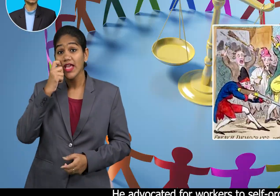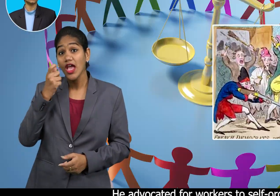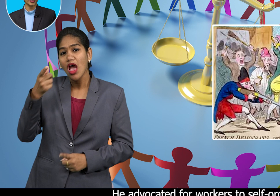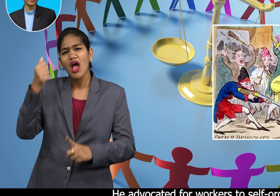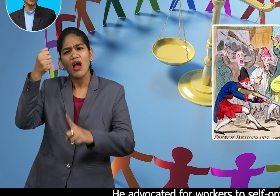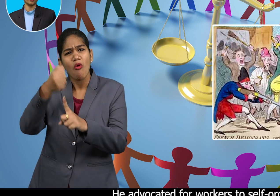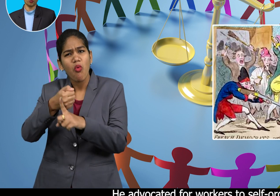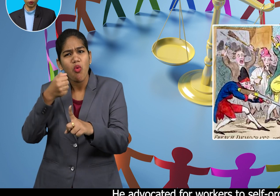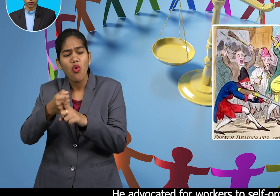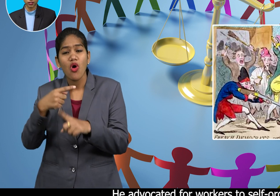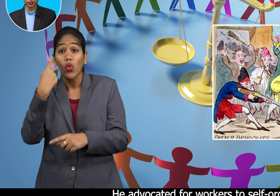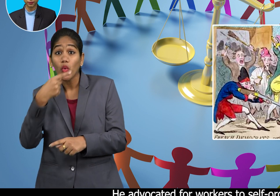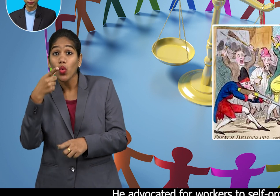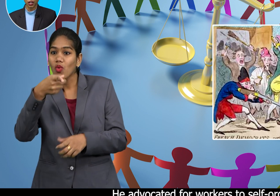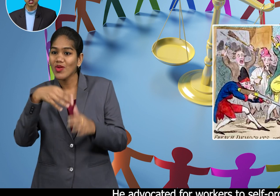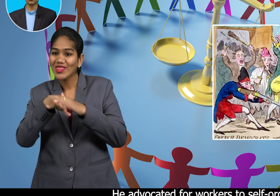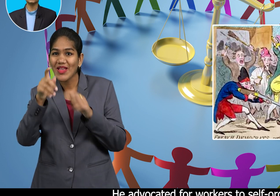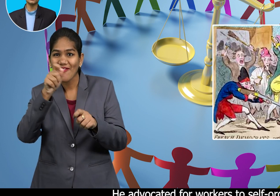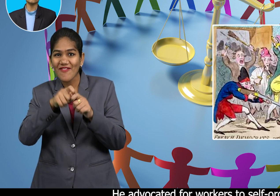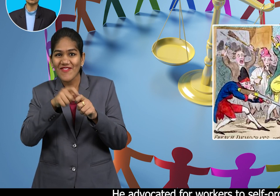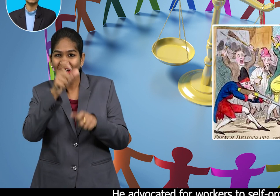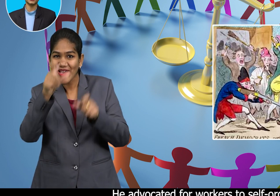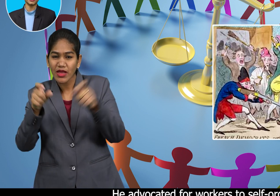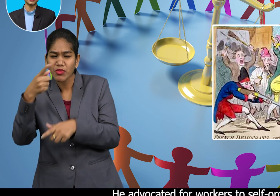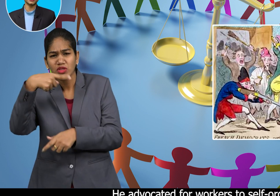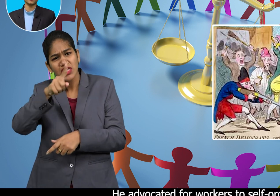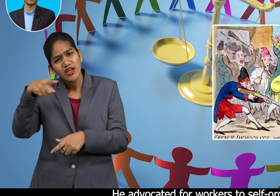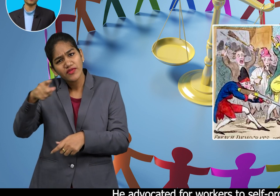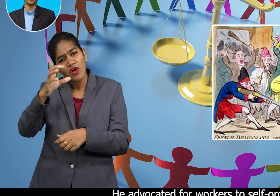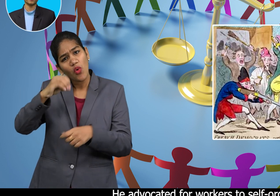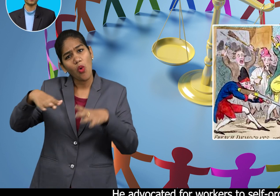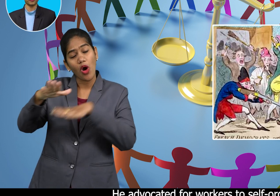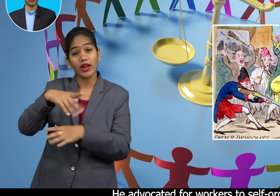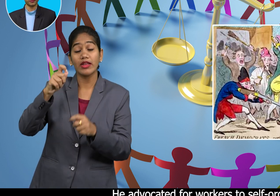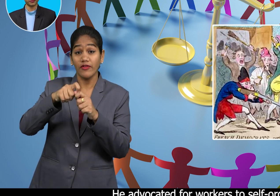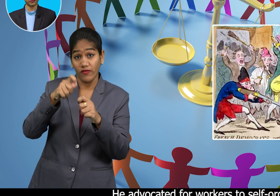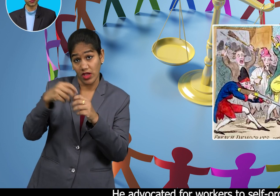He advocated for workers to self-organize